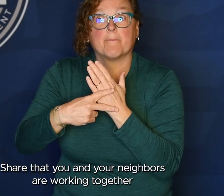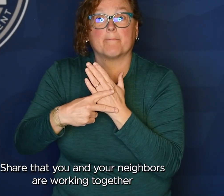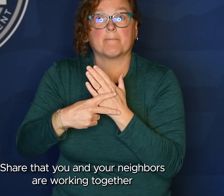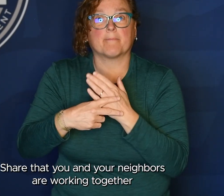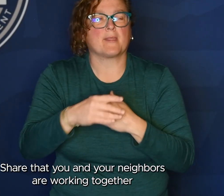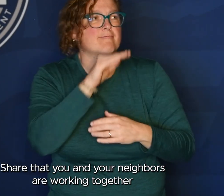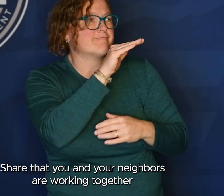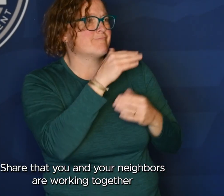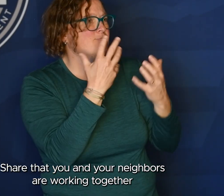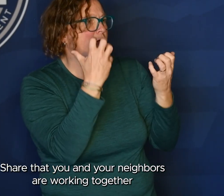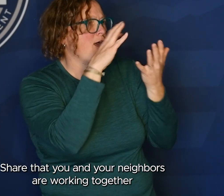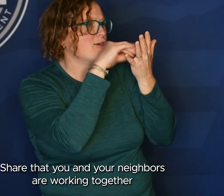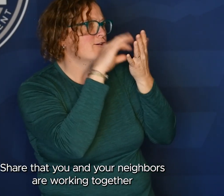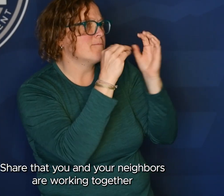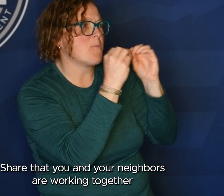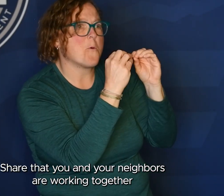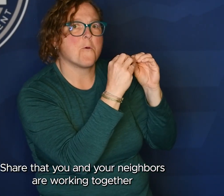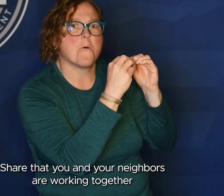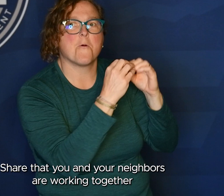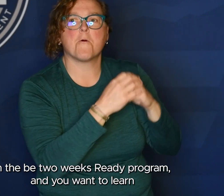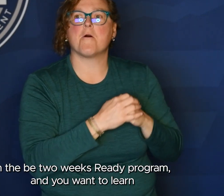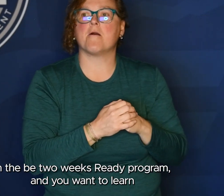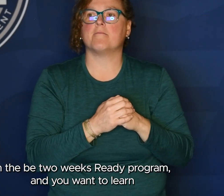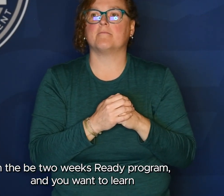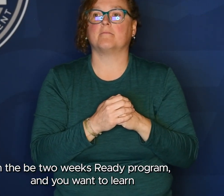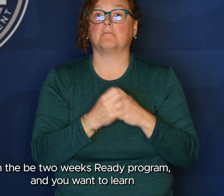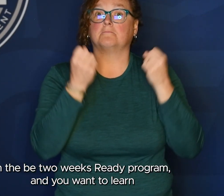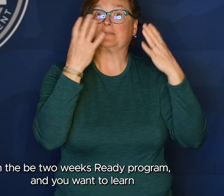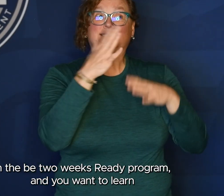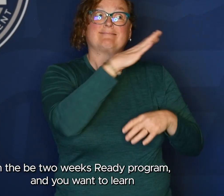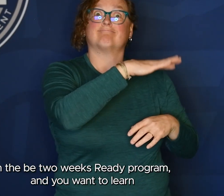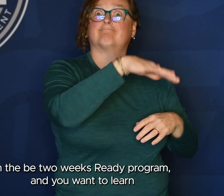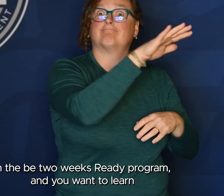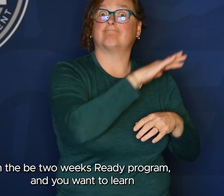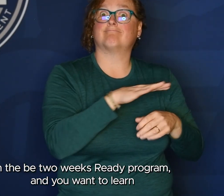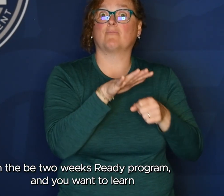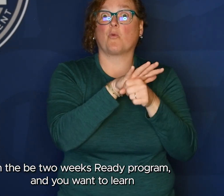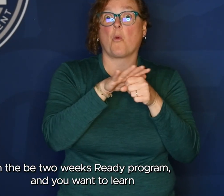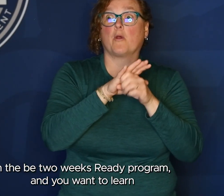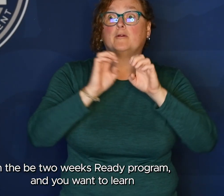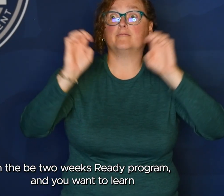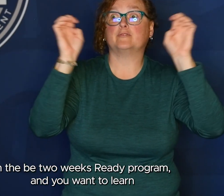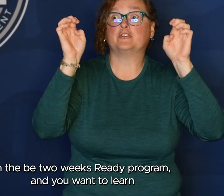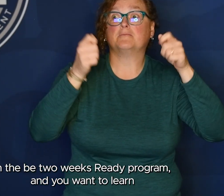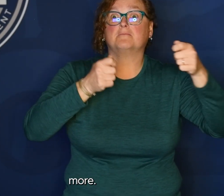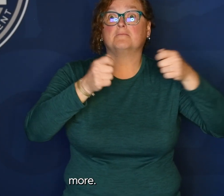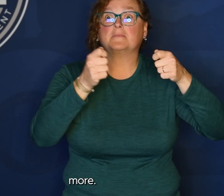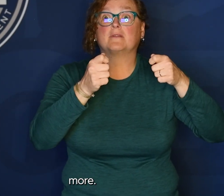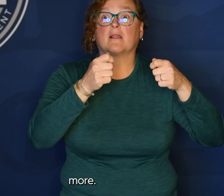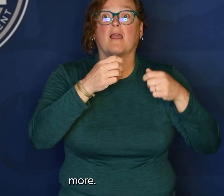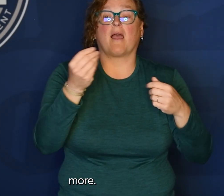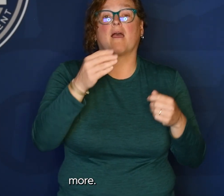Share that you and your neighbors are working together in the Be 2 Weeks Ready program and you want to learn more.